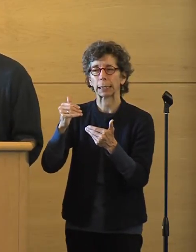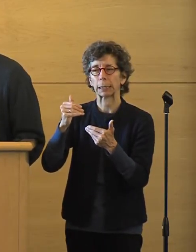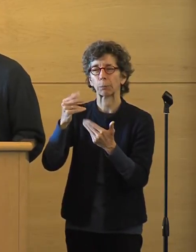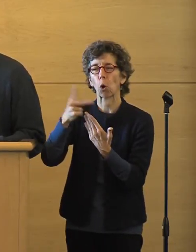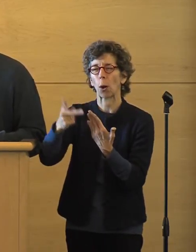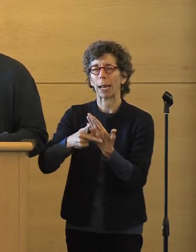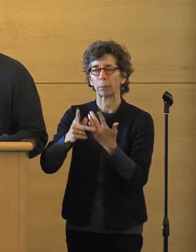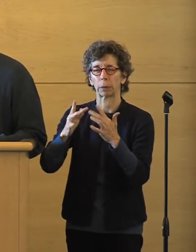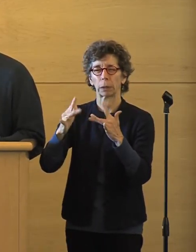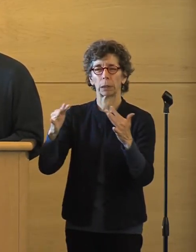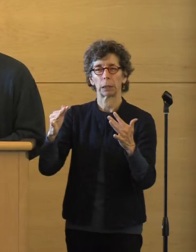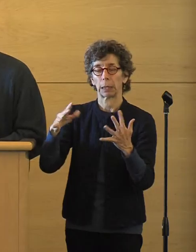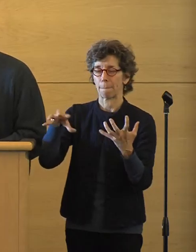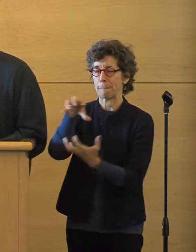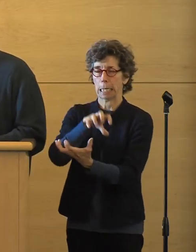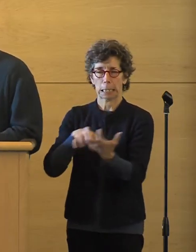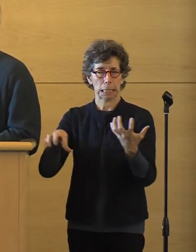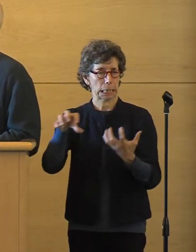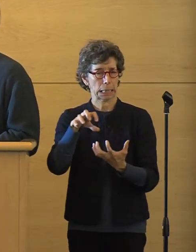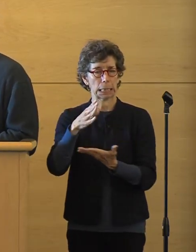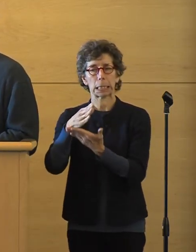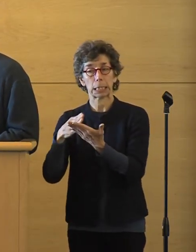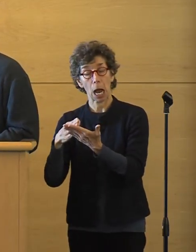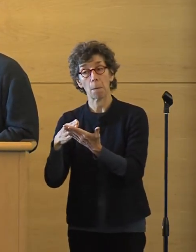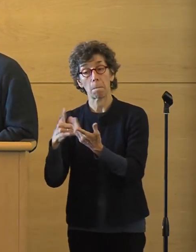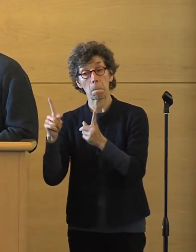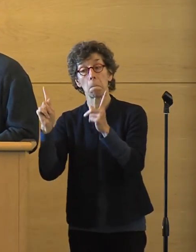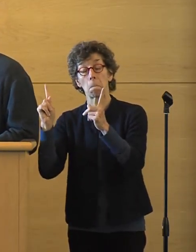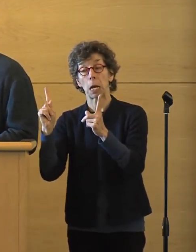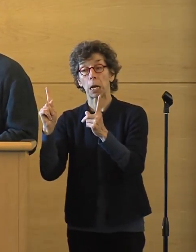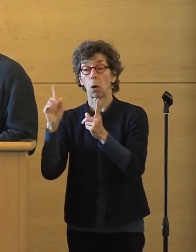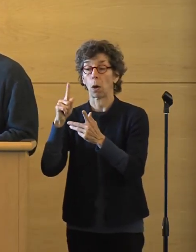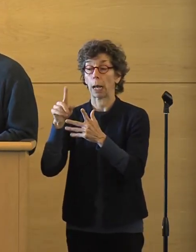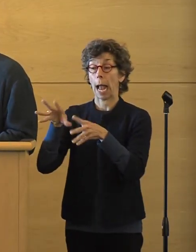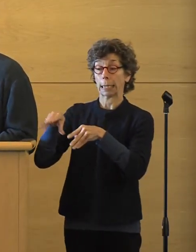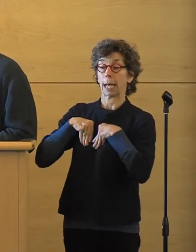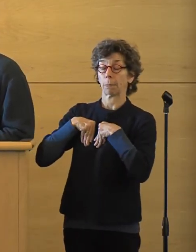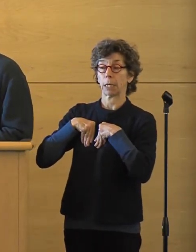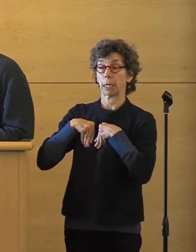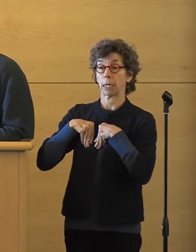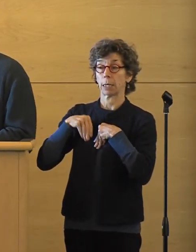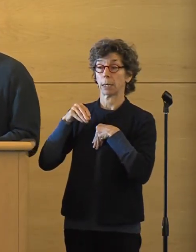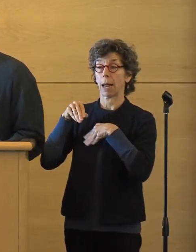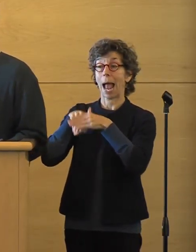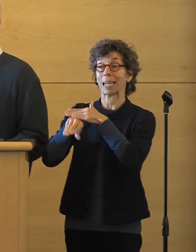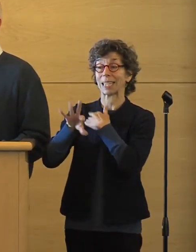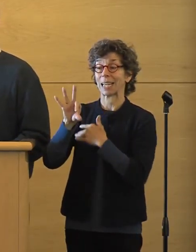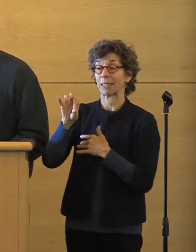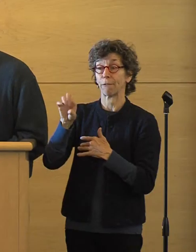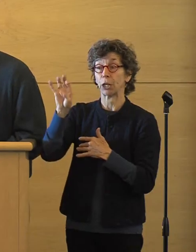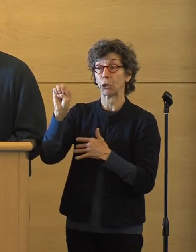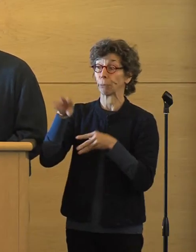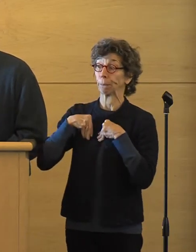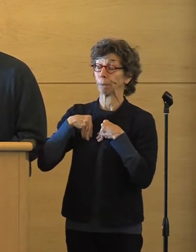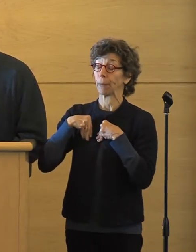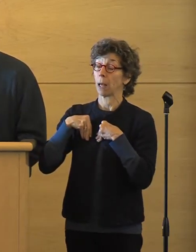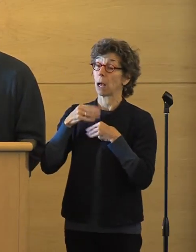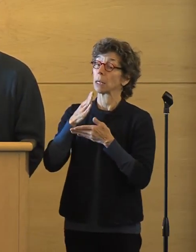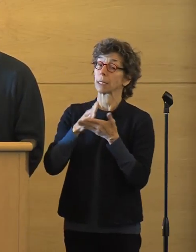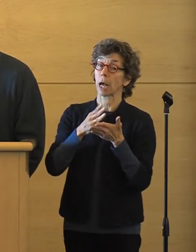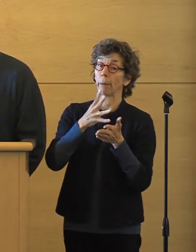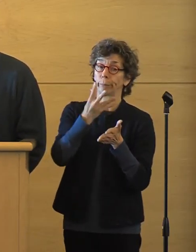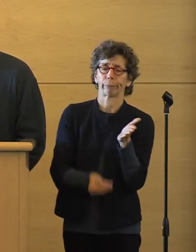lose that that accessibility markup. And that works. There's a lot of opening documents and